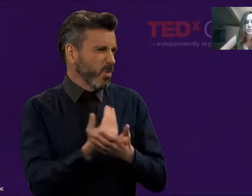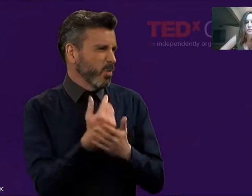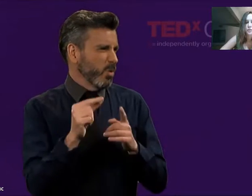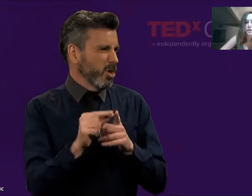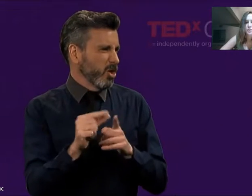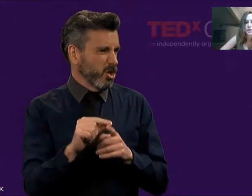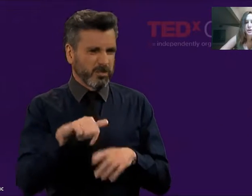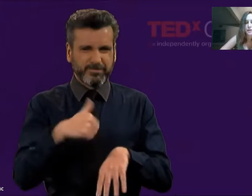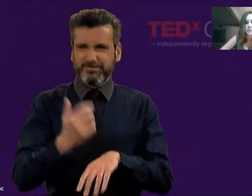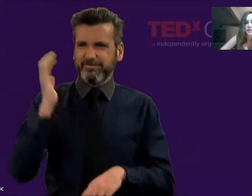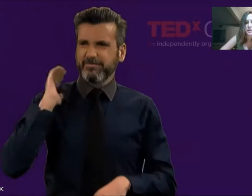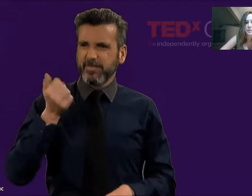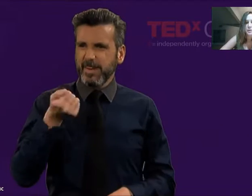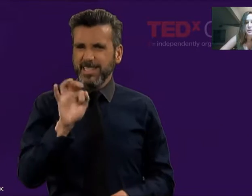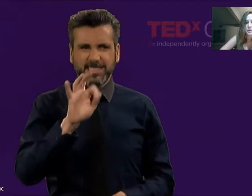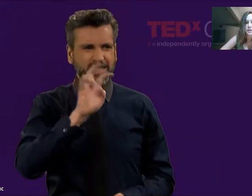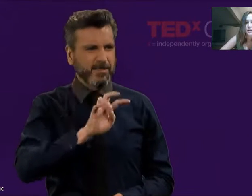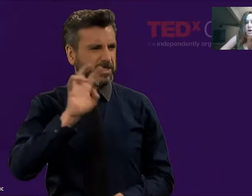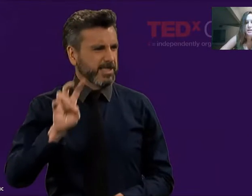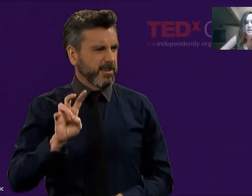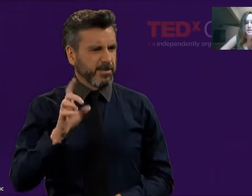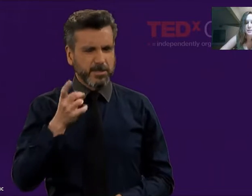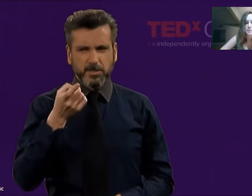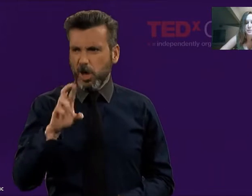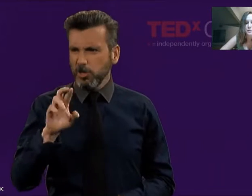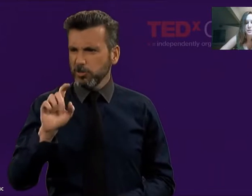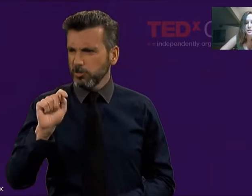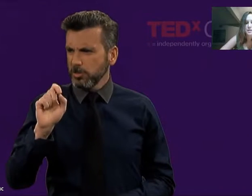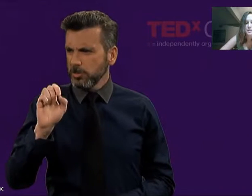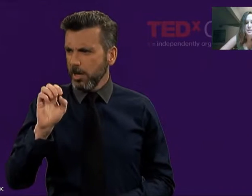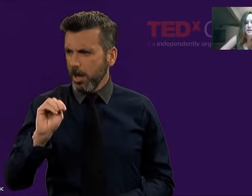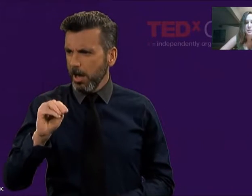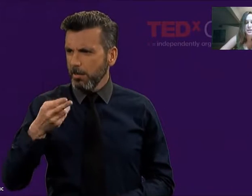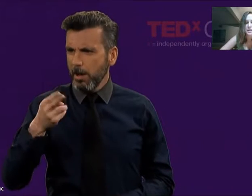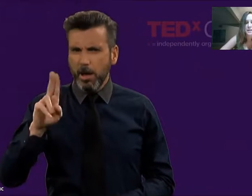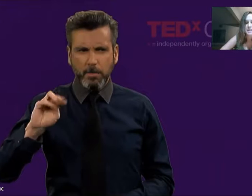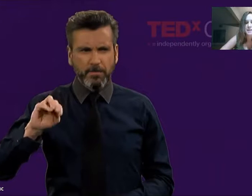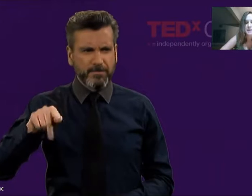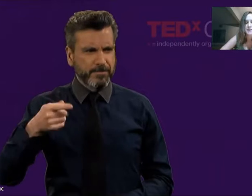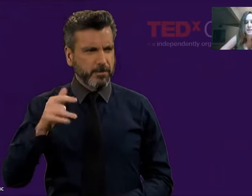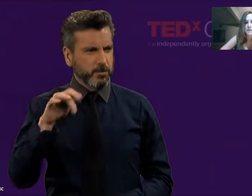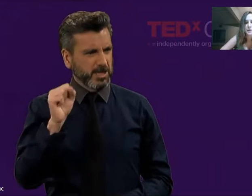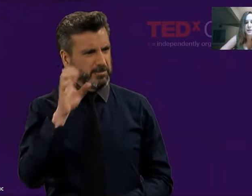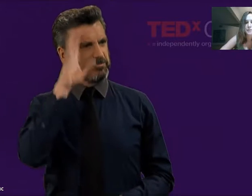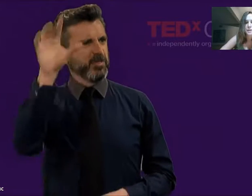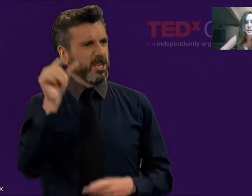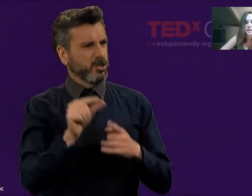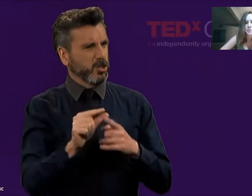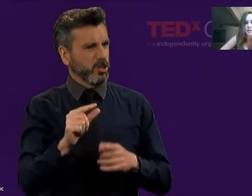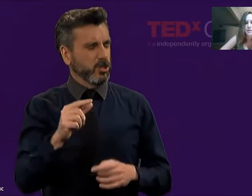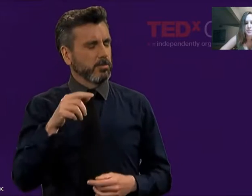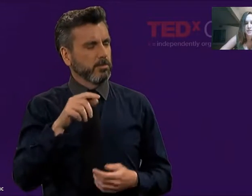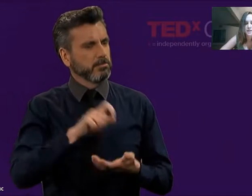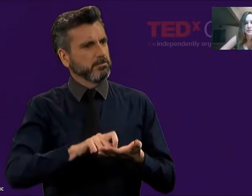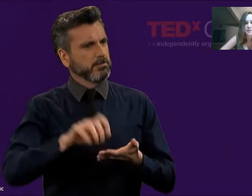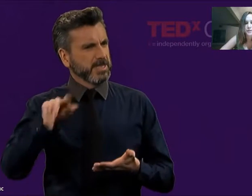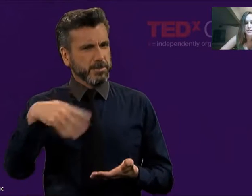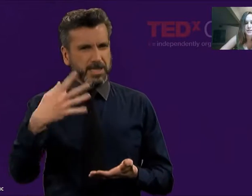I'm sure you're all familiar with the word audism, which was established in 1977 by Thomas Humphreys.